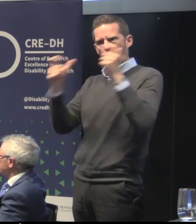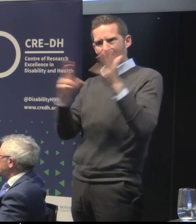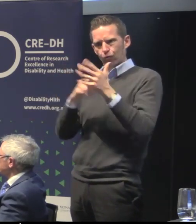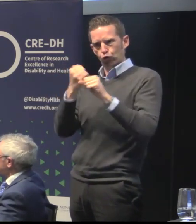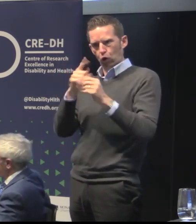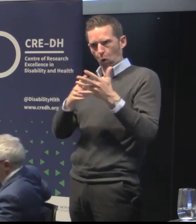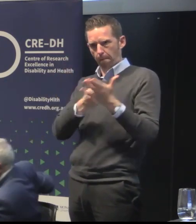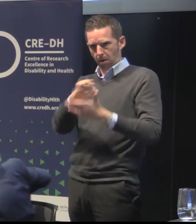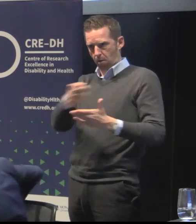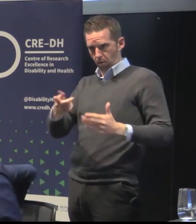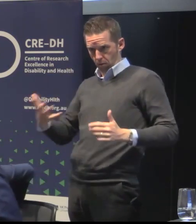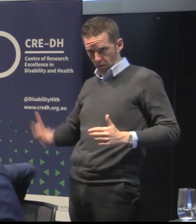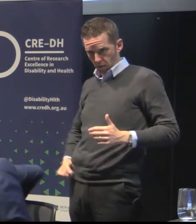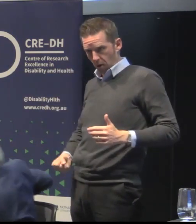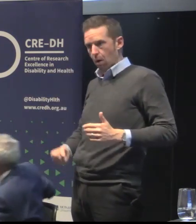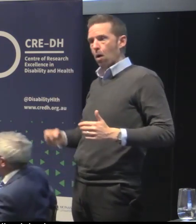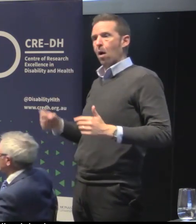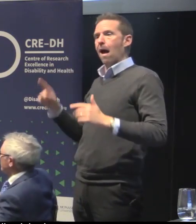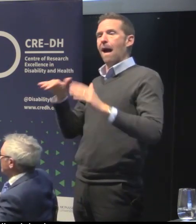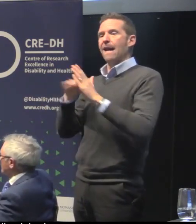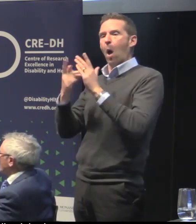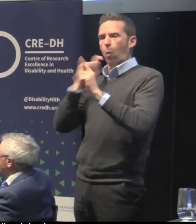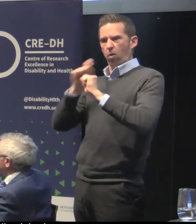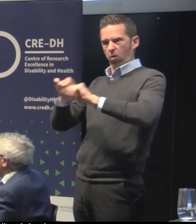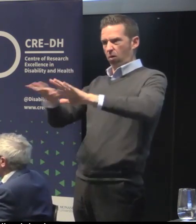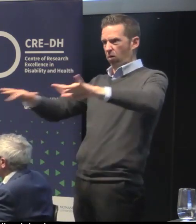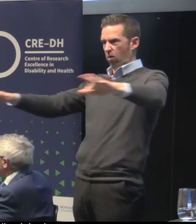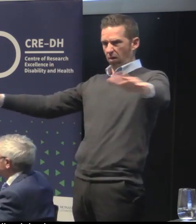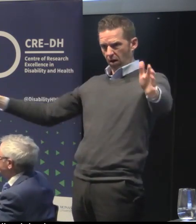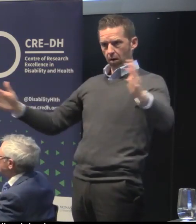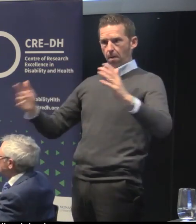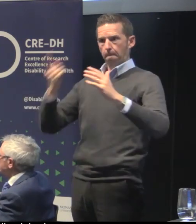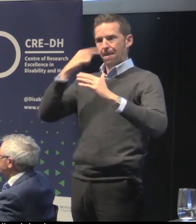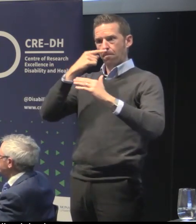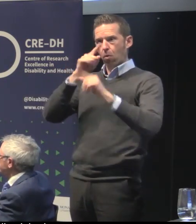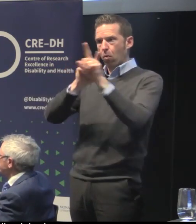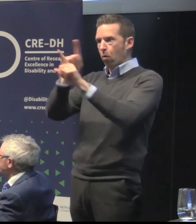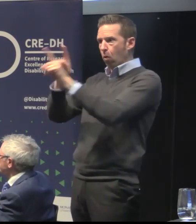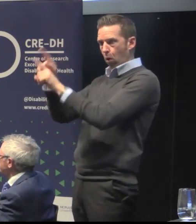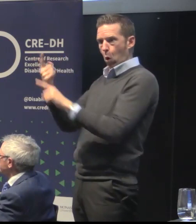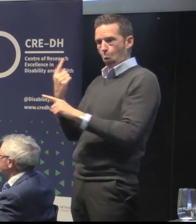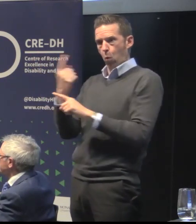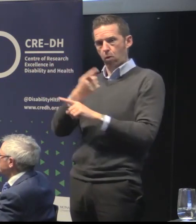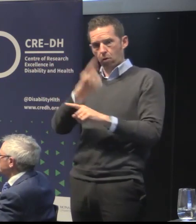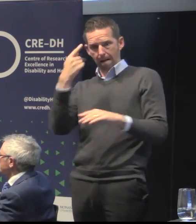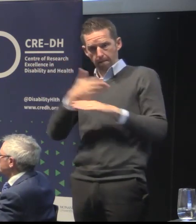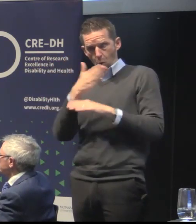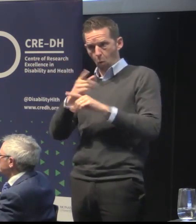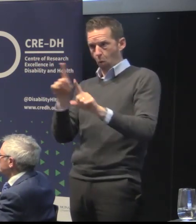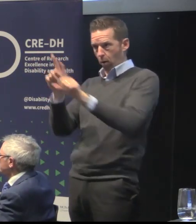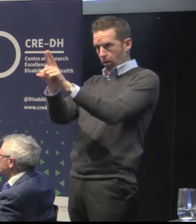to dozens and dozens or thousands and thousands of disabled people in the community, each of whom employed people who may never be